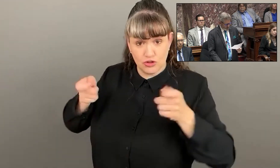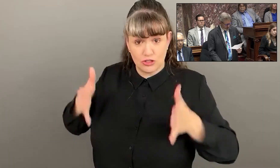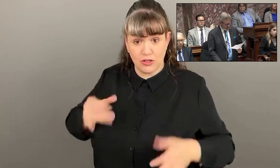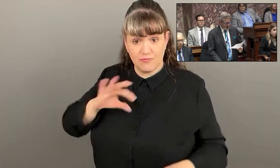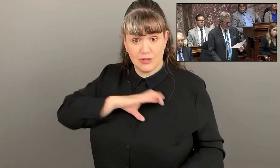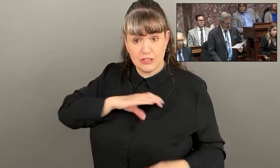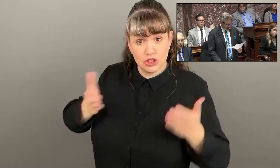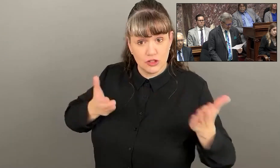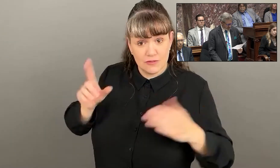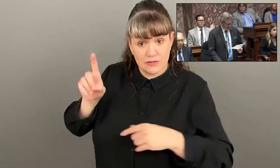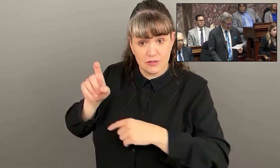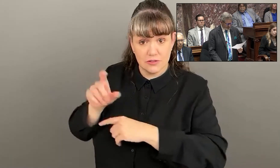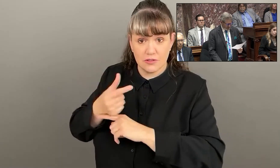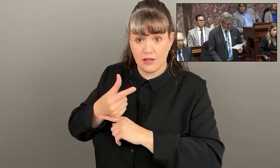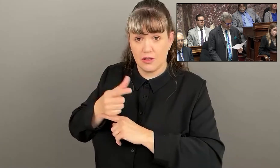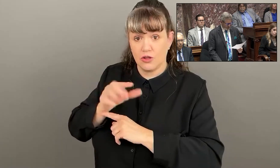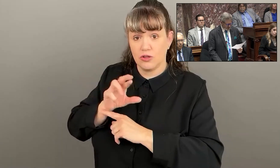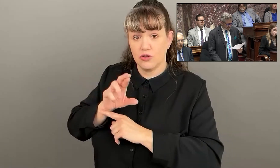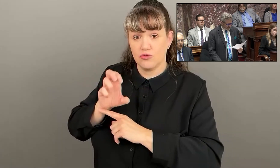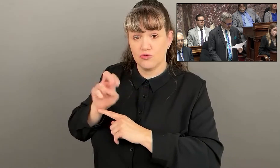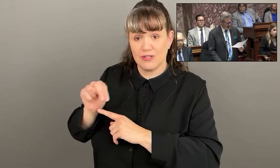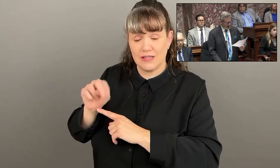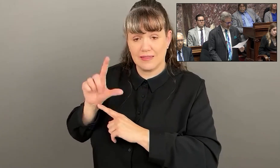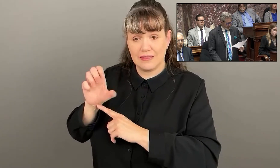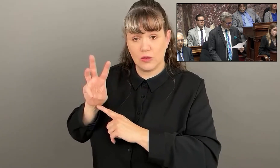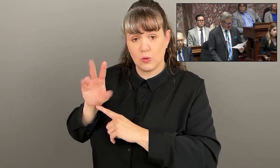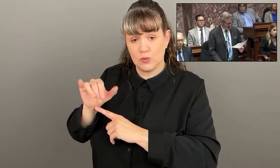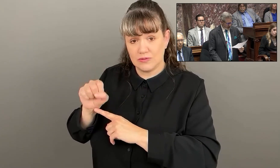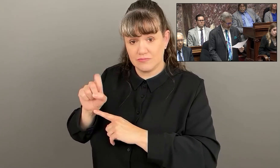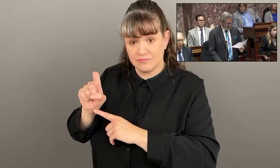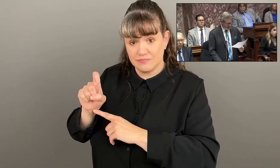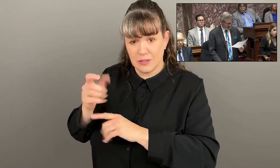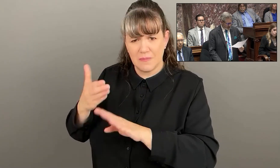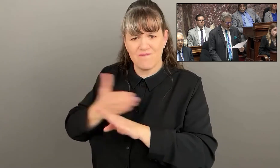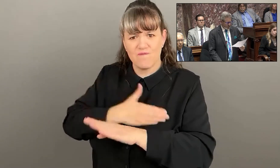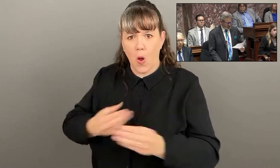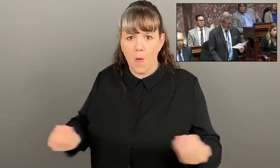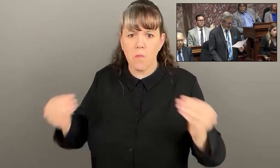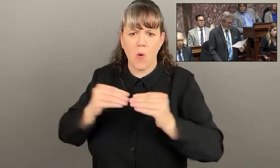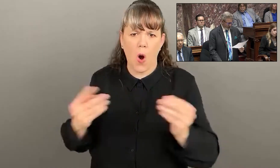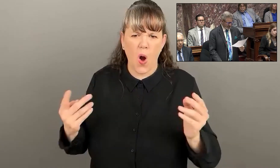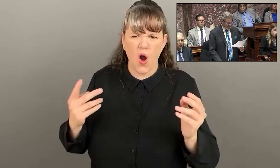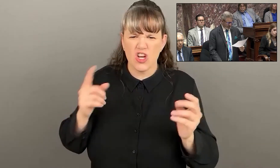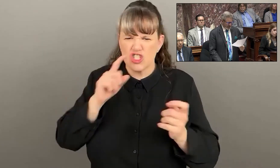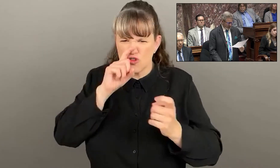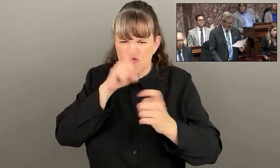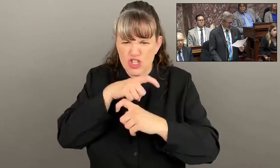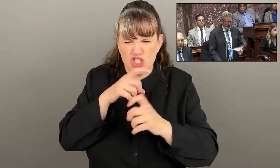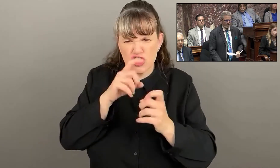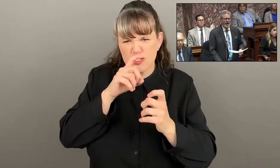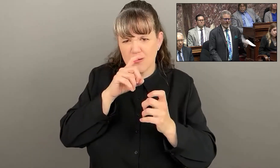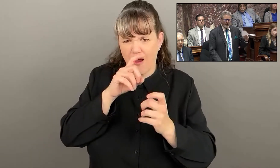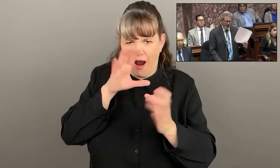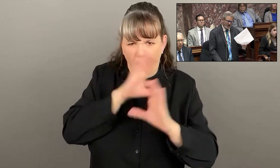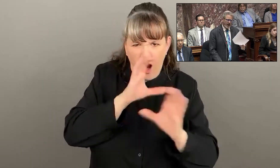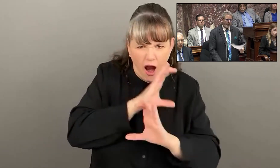initiates more retaliatory police witch hunts against British Columbians who just want to speak out